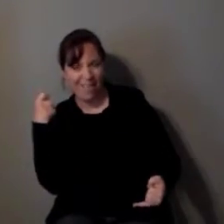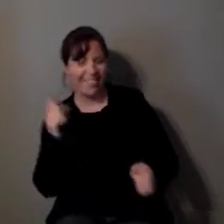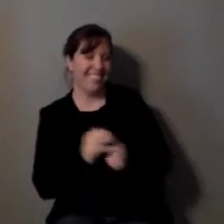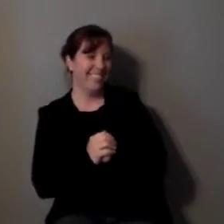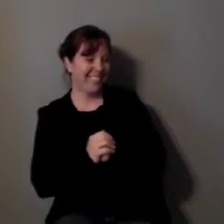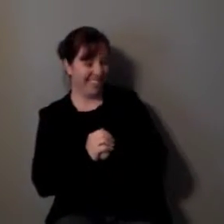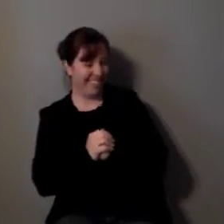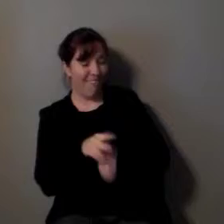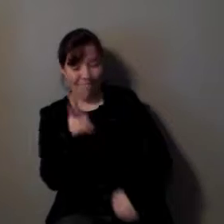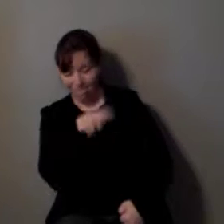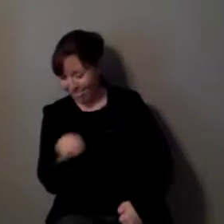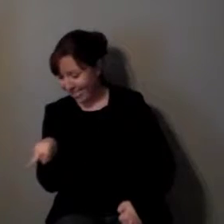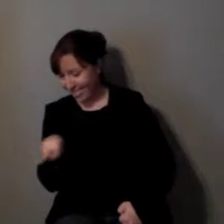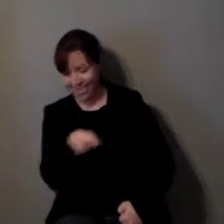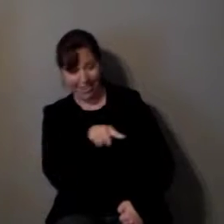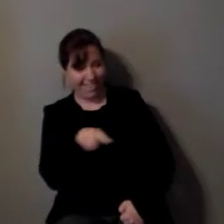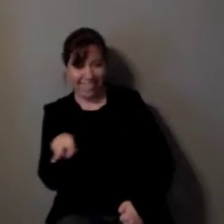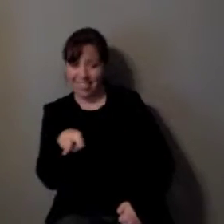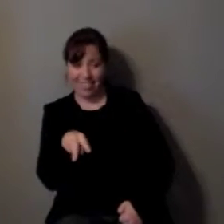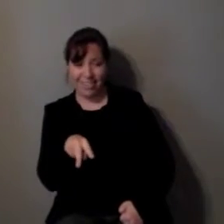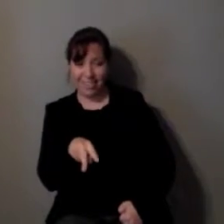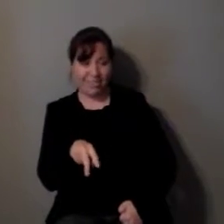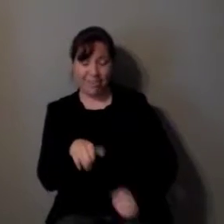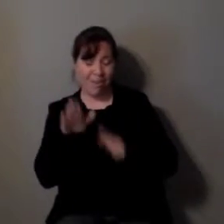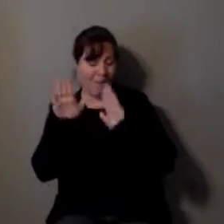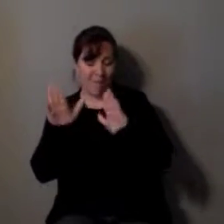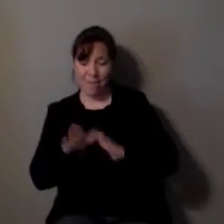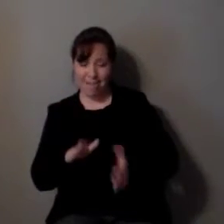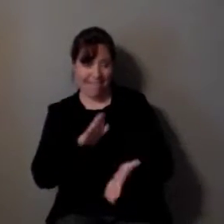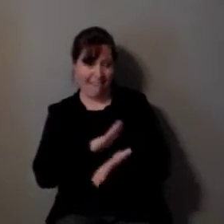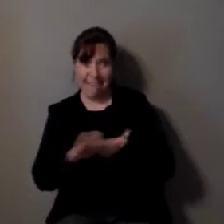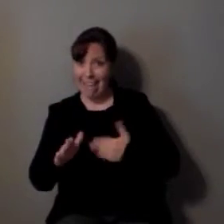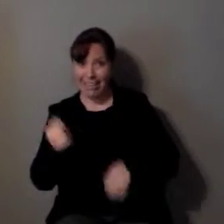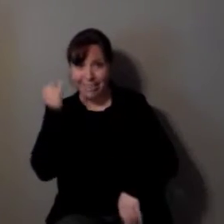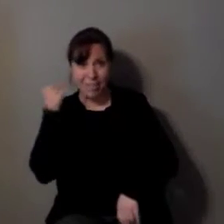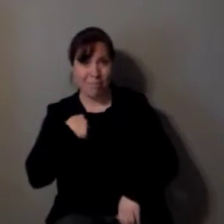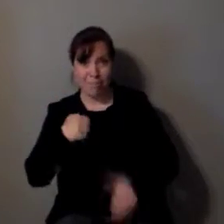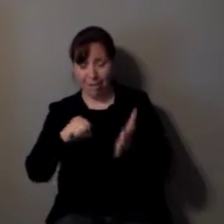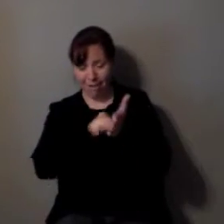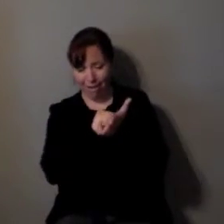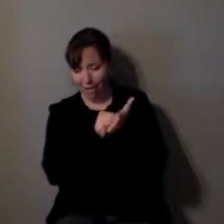that's a nice-looking line. I'm going to feel bad to erase it later on. So we draw